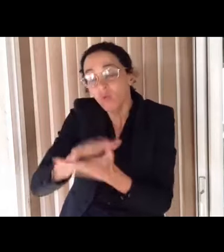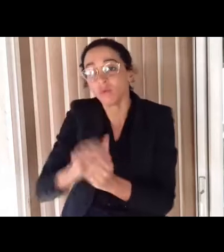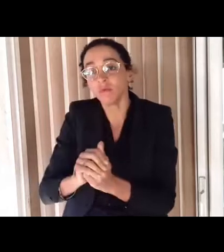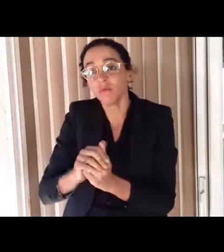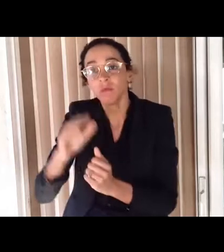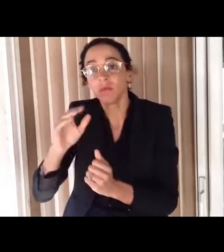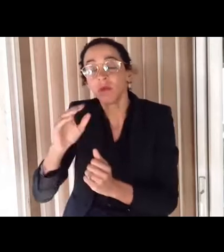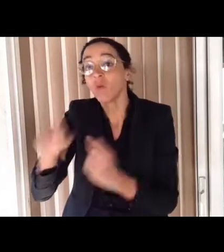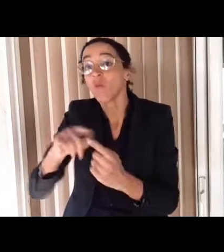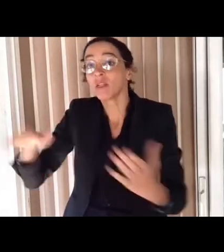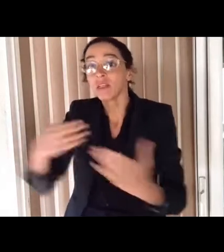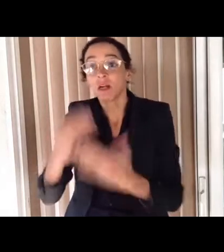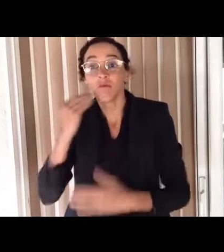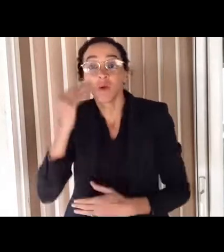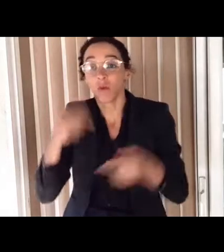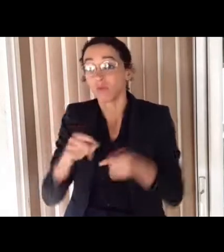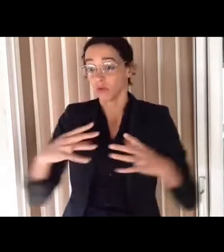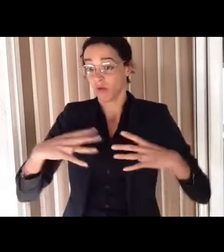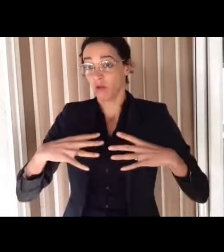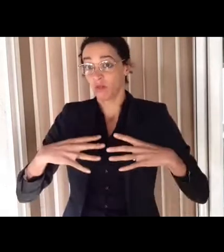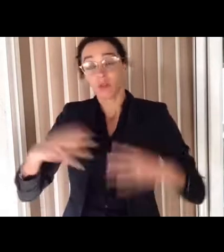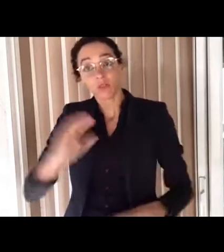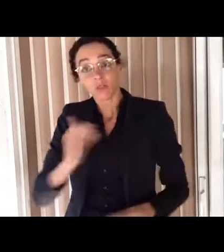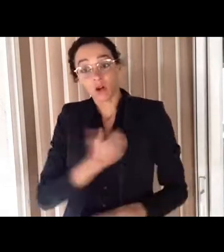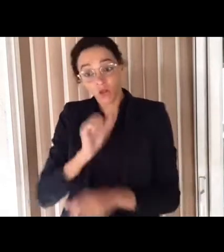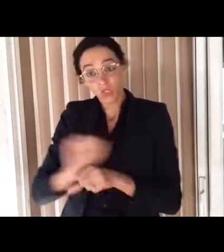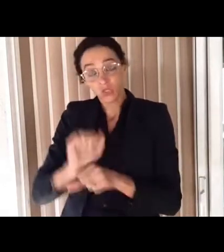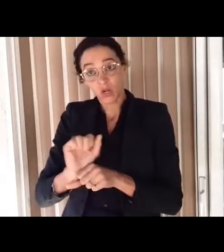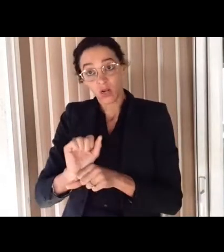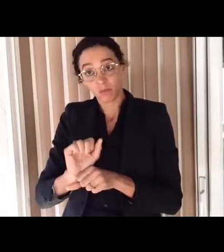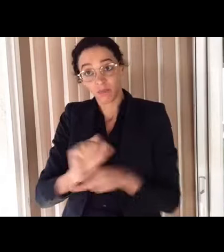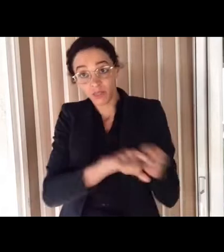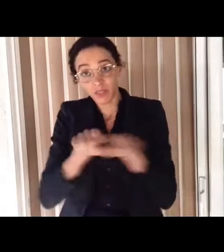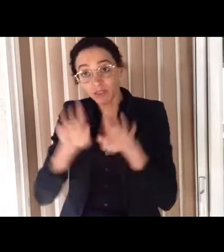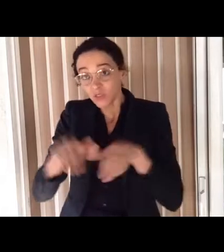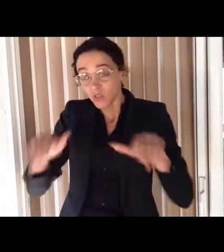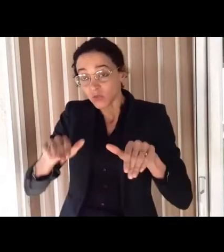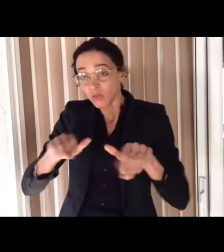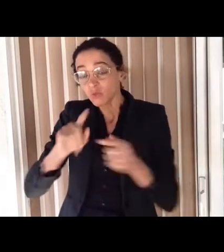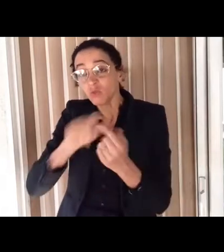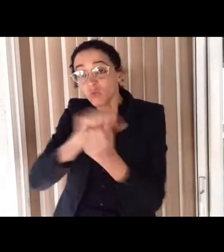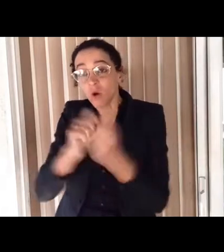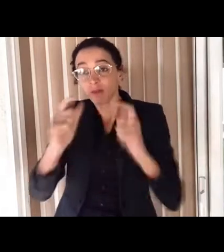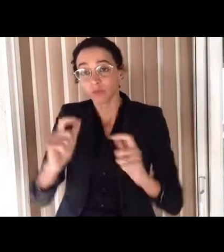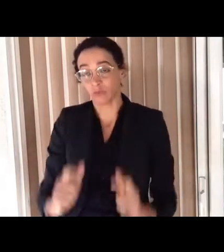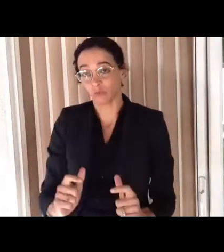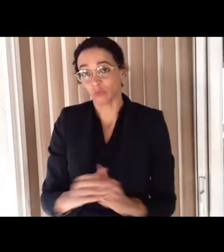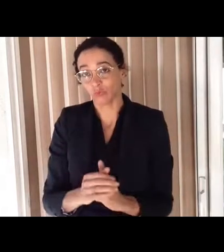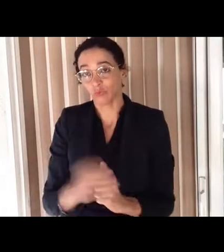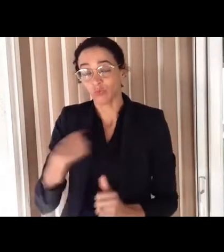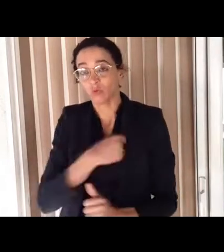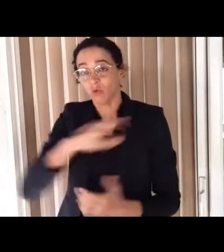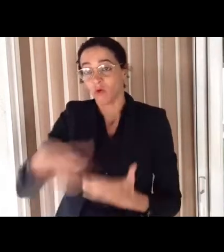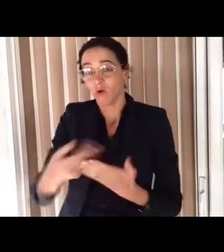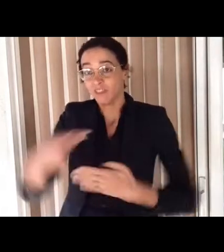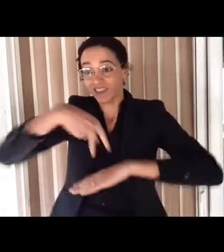holiday, it was our job, the children, we did the dishes. And we'd all stand up, and Phil